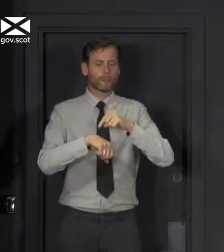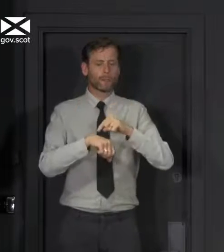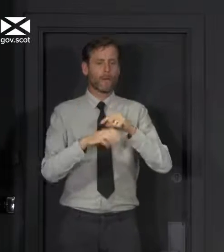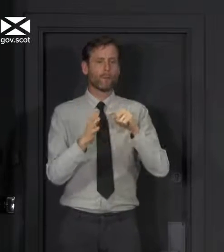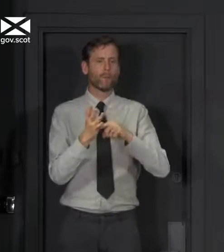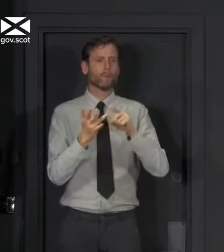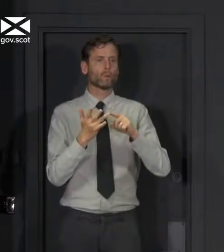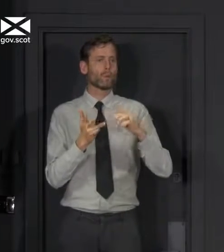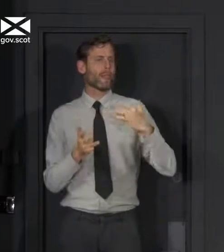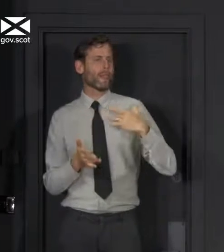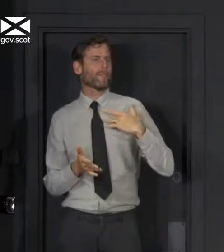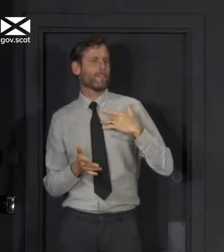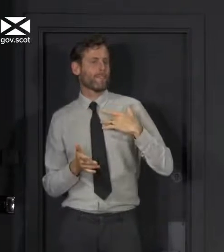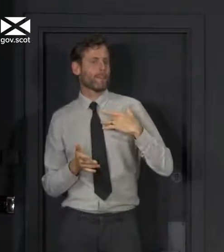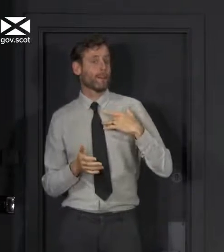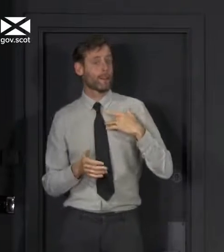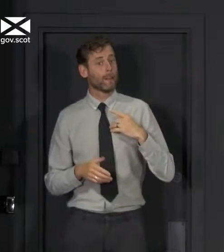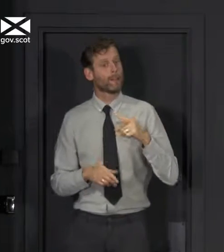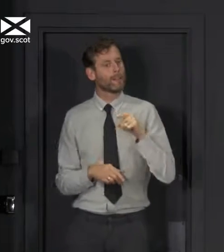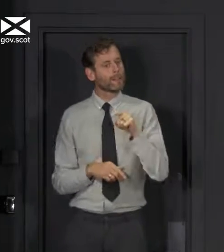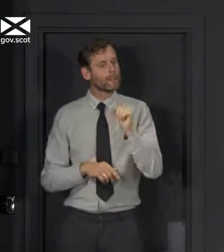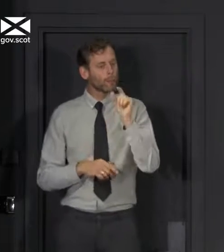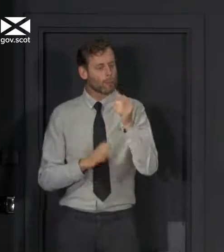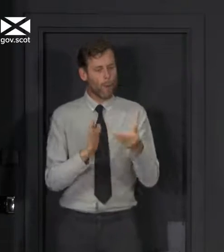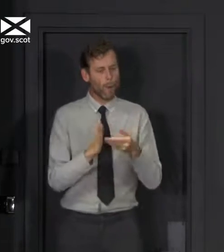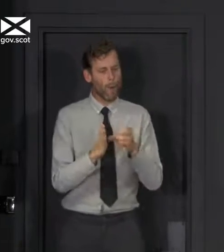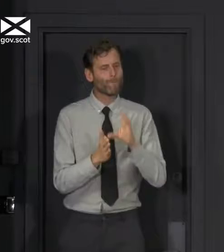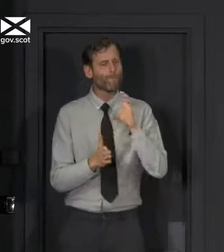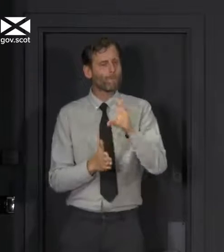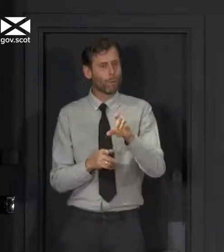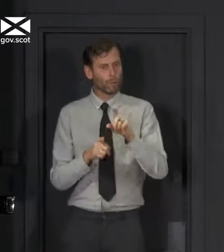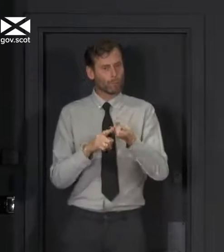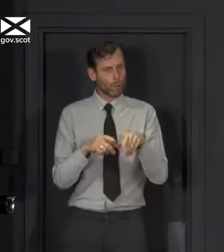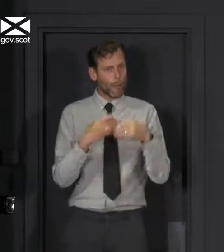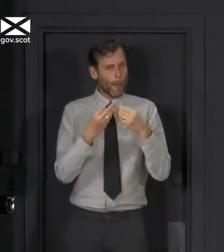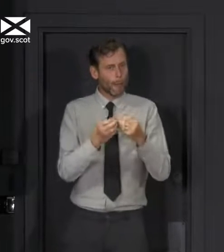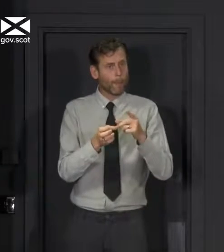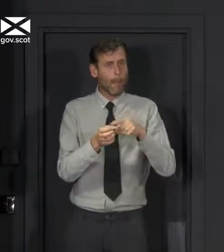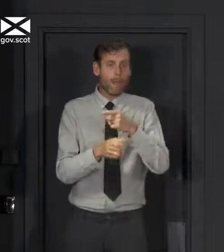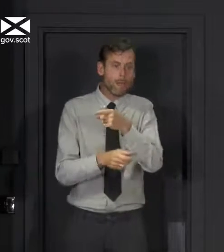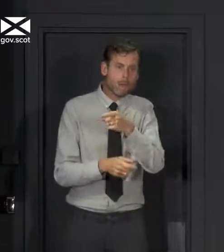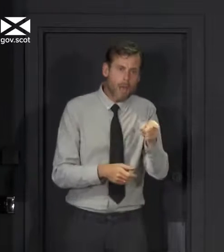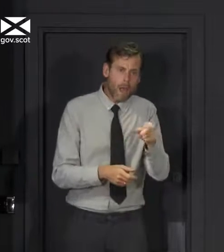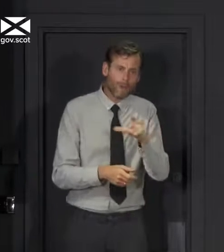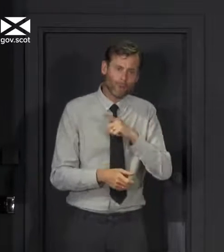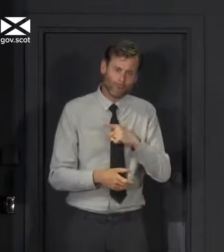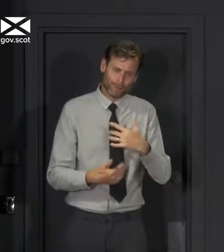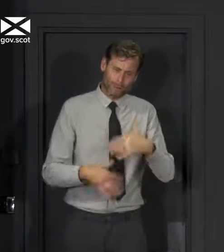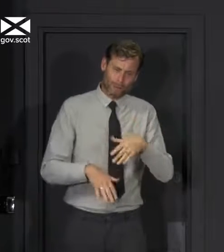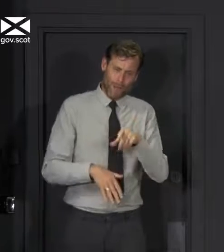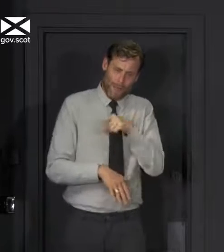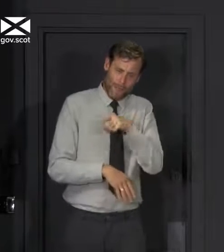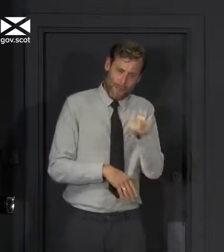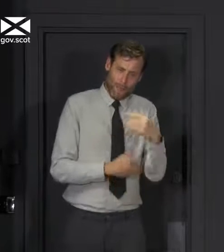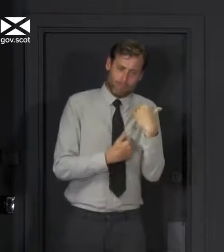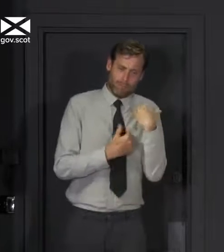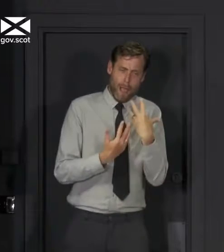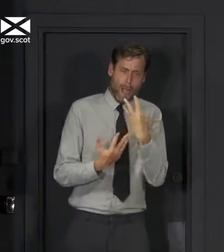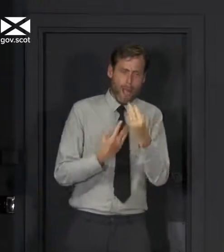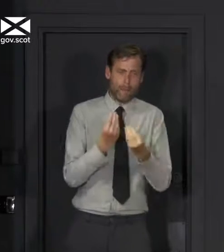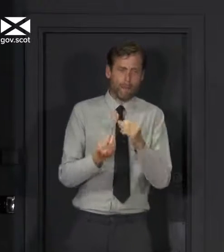I hope significant way in which we can support young people while they provide support for family members or loved